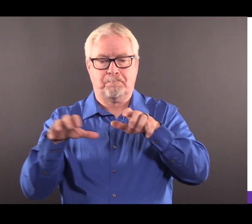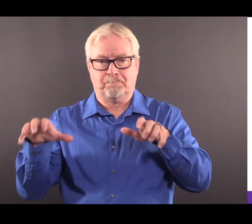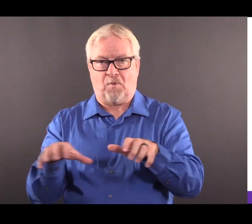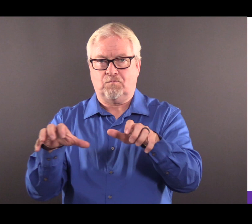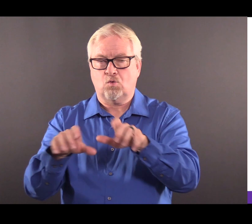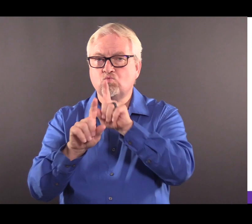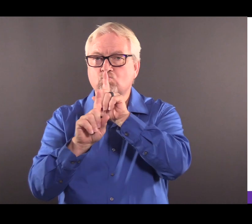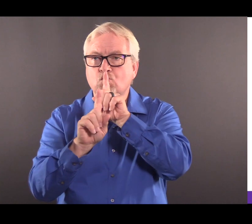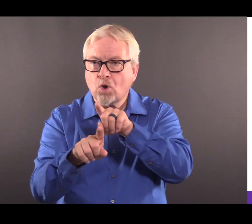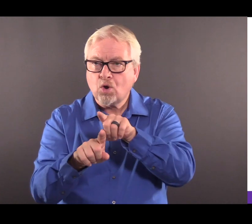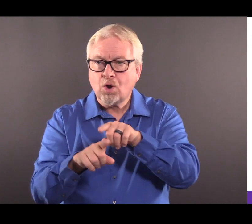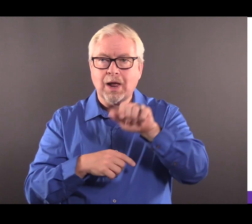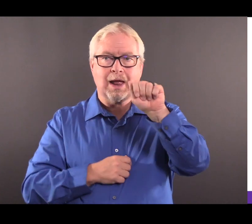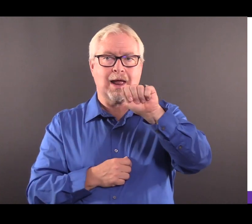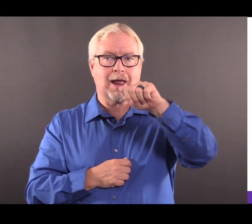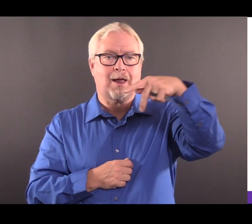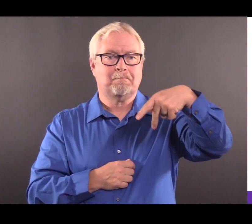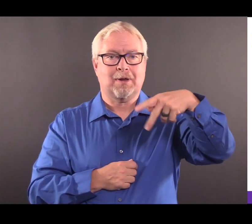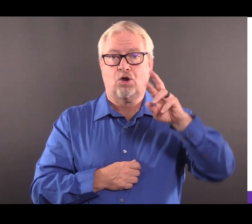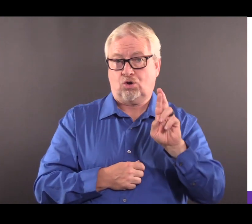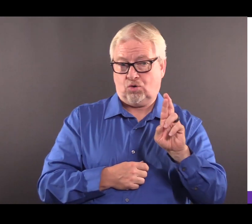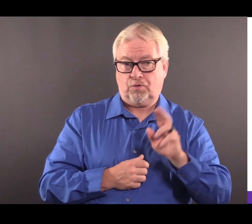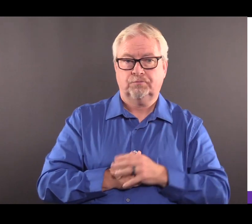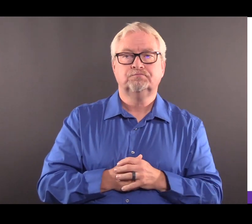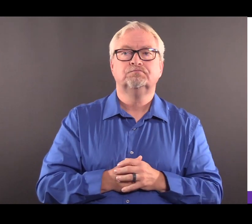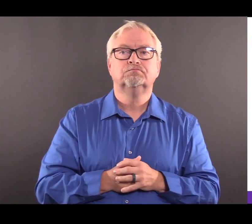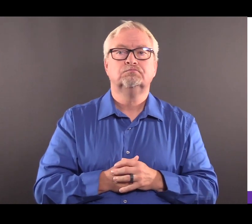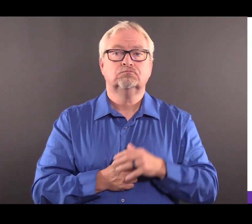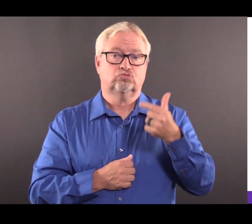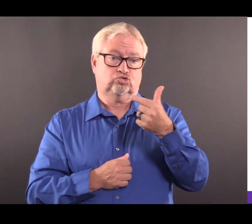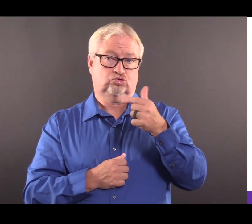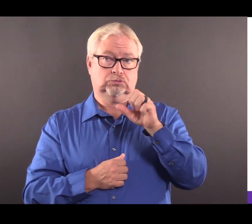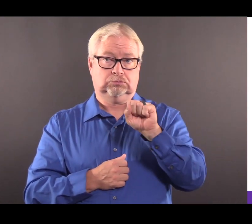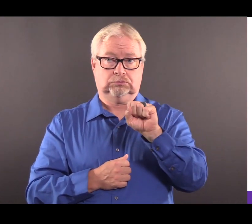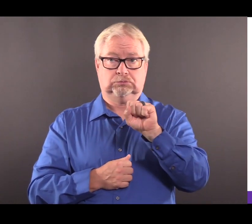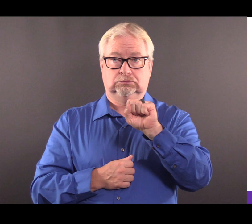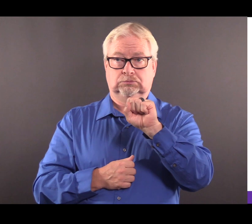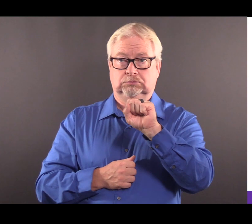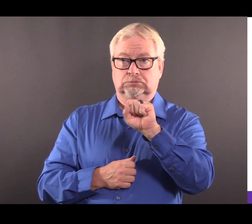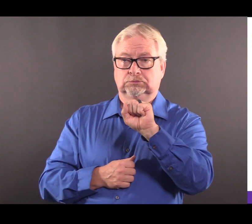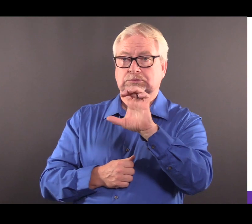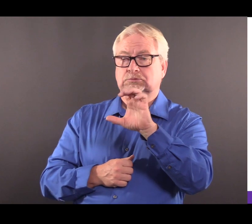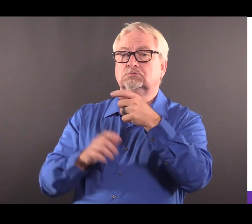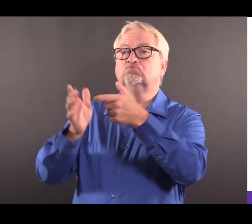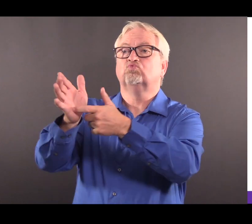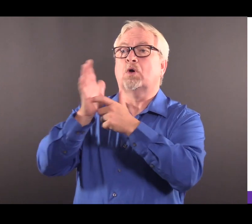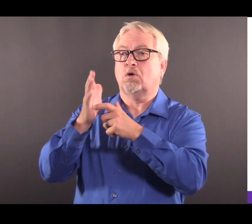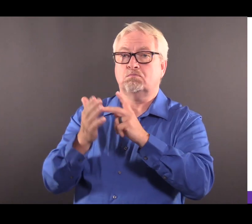require the Annual Performance Report, or APR. ESG funded